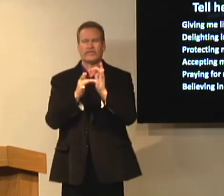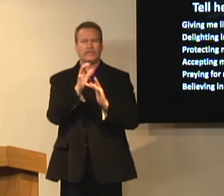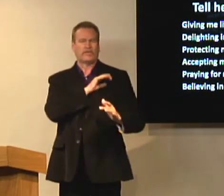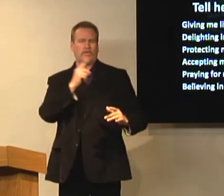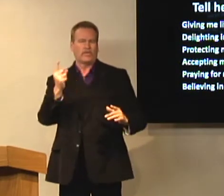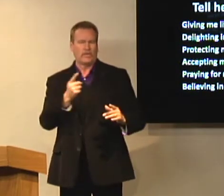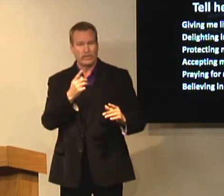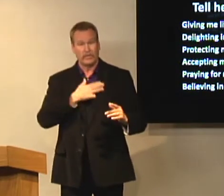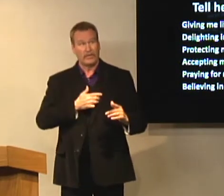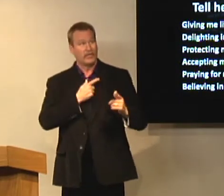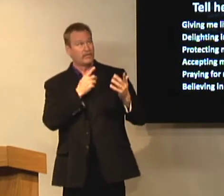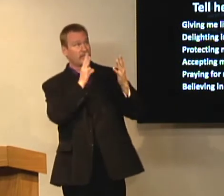in Jesus Christ.